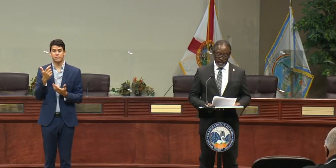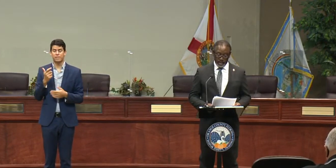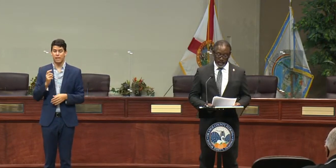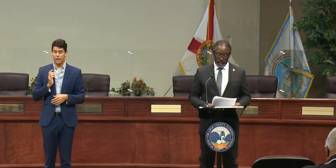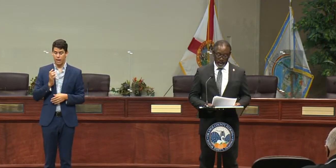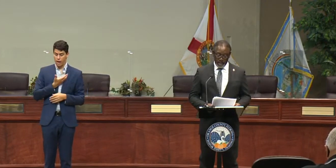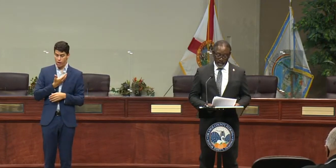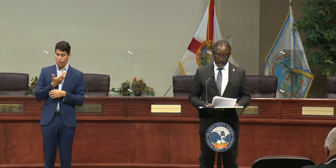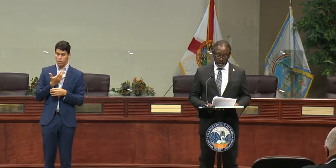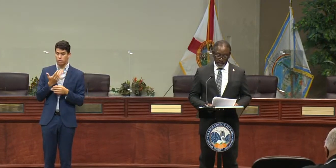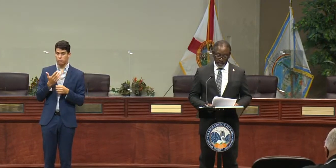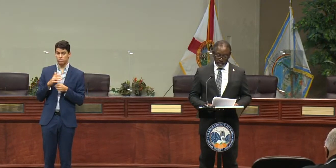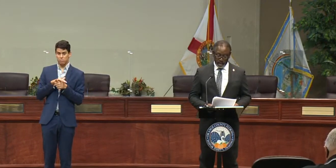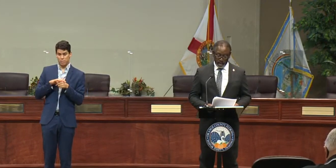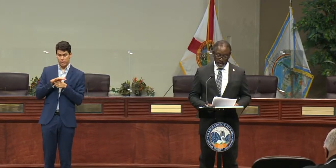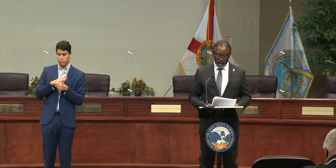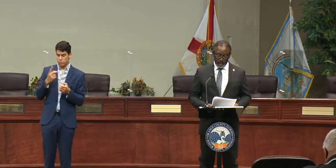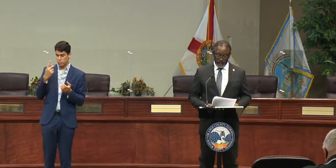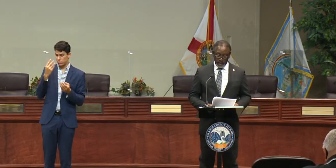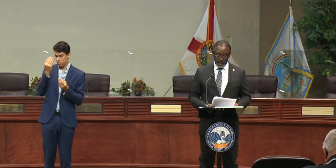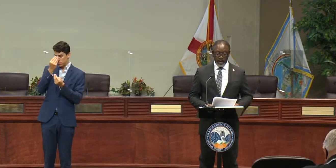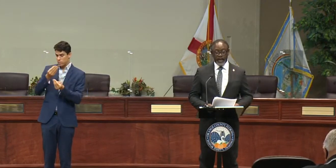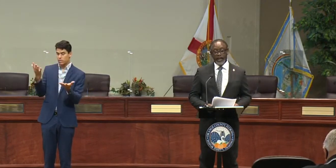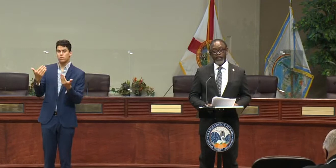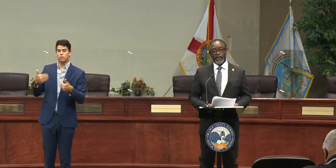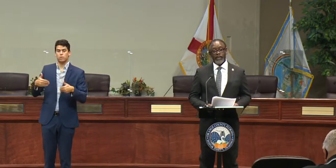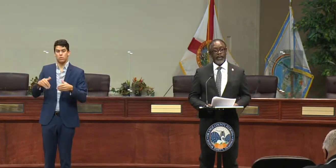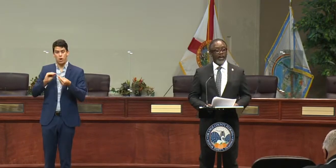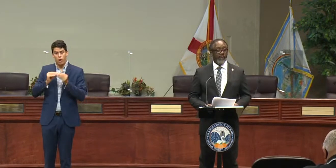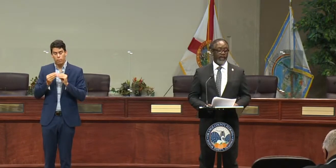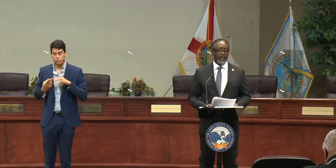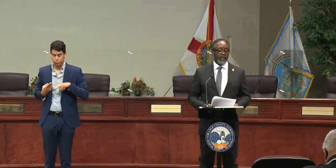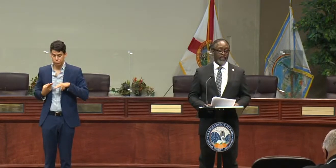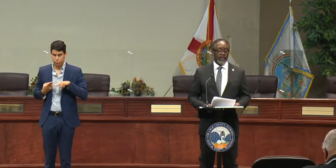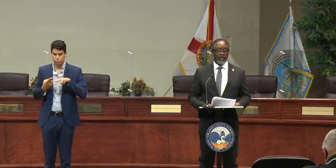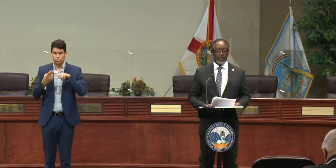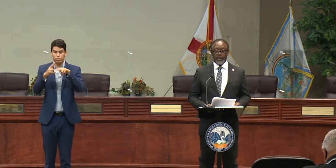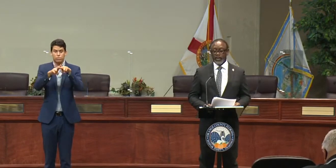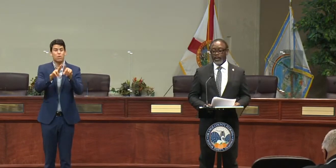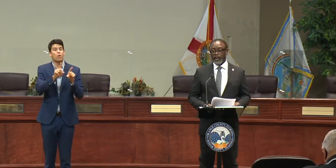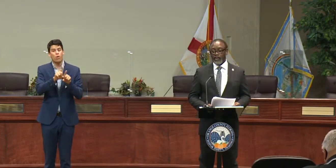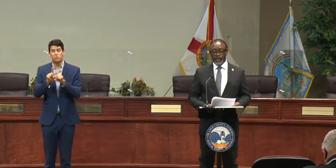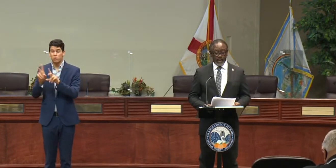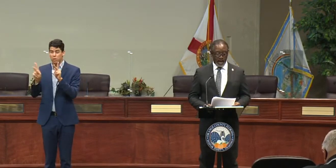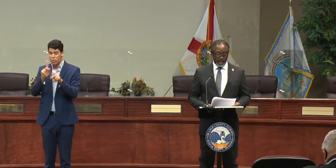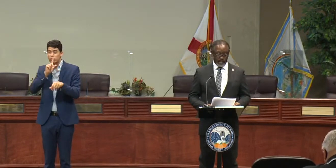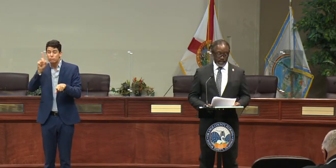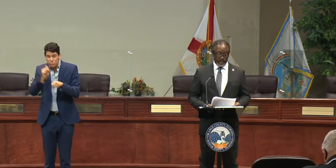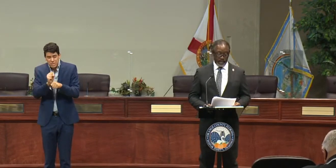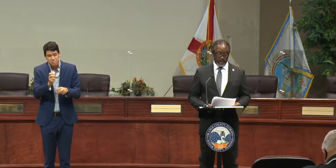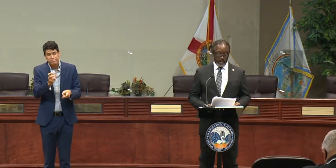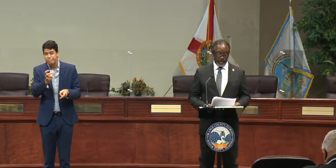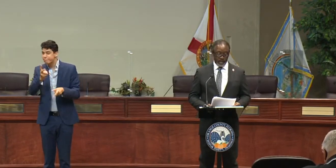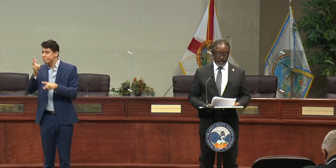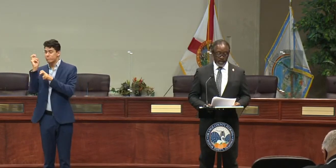seeing alarming numbers of critically ill individuals entering their